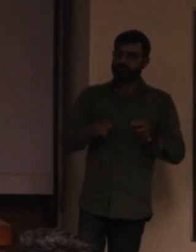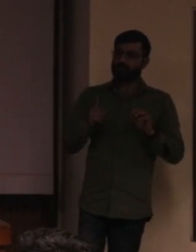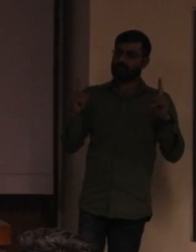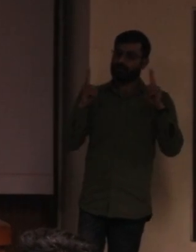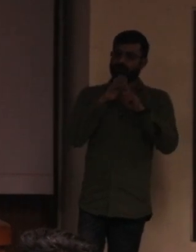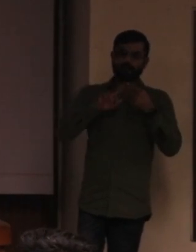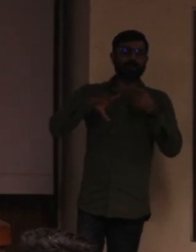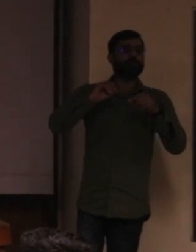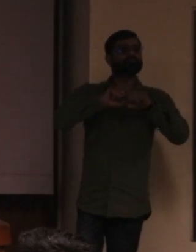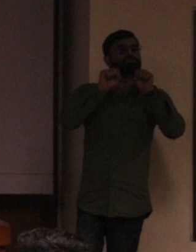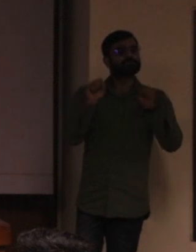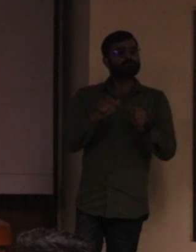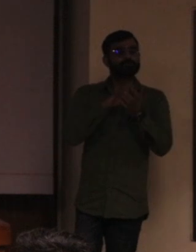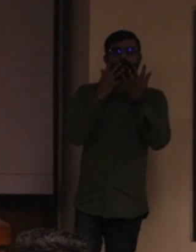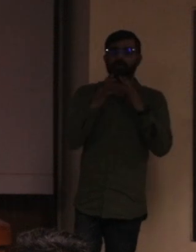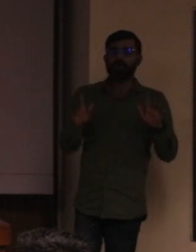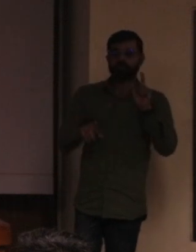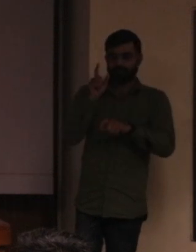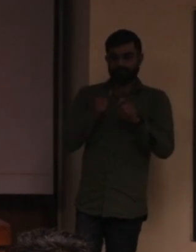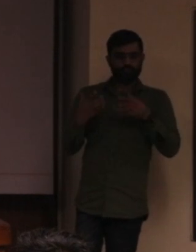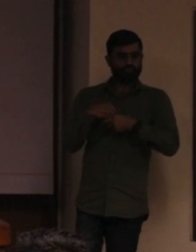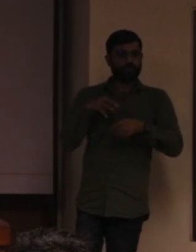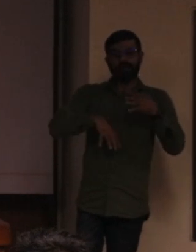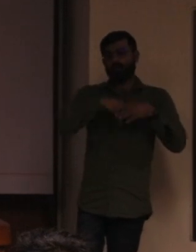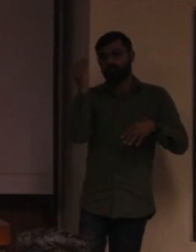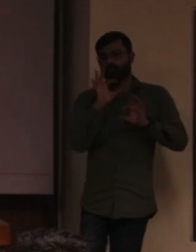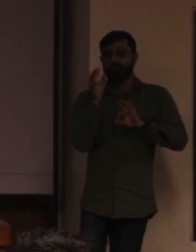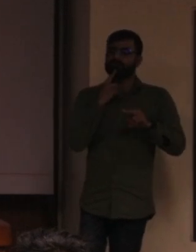complex ecosystem where any pathogen should not go out.